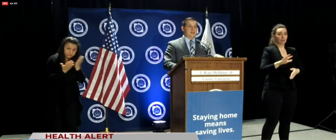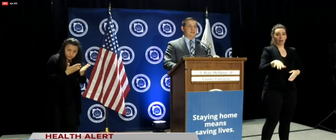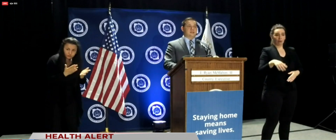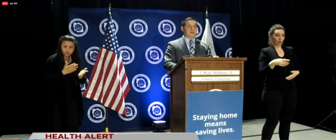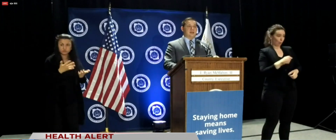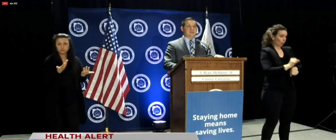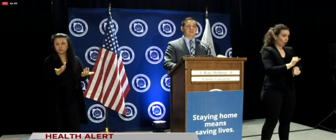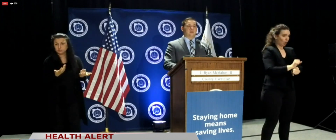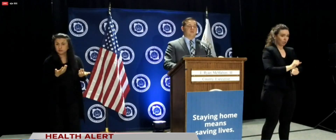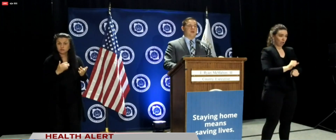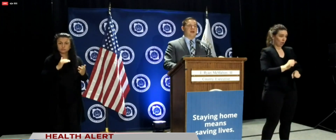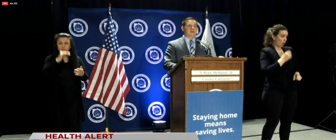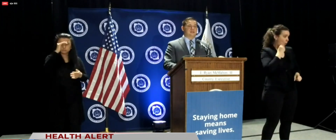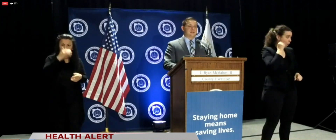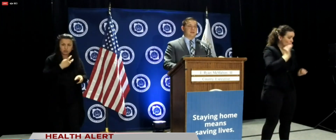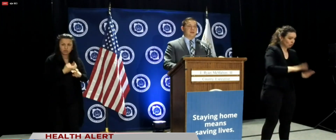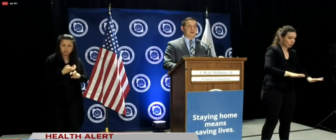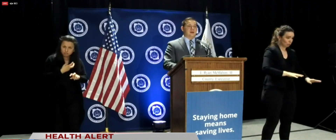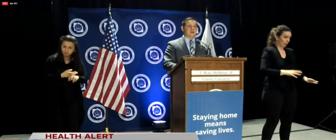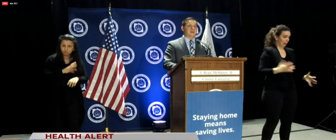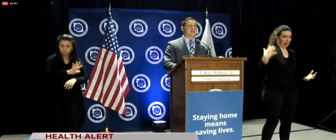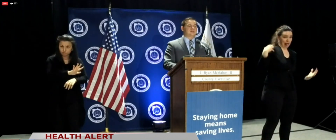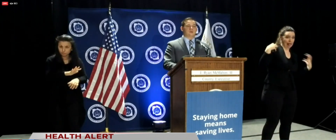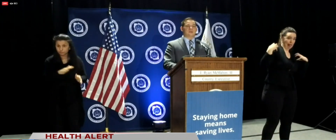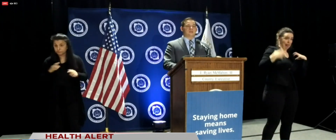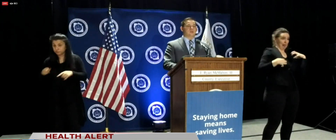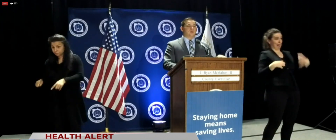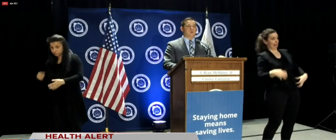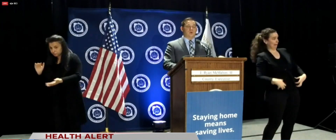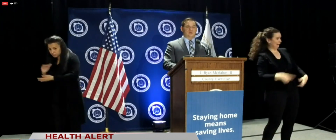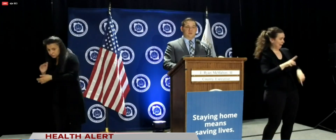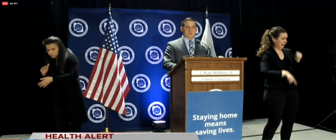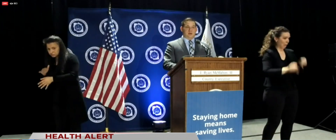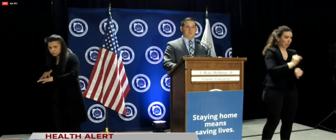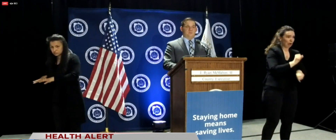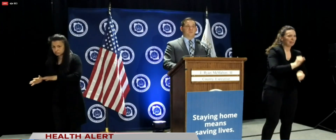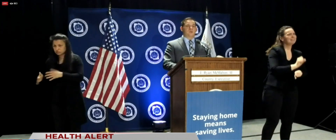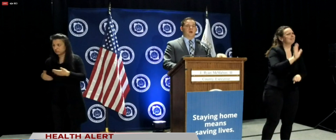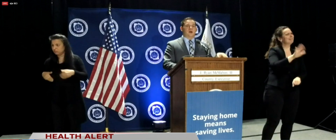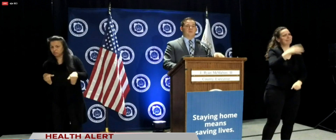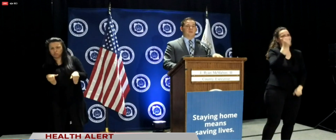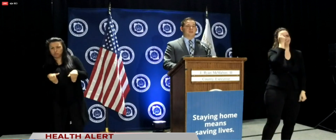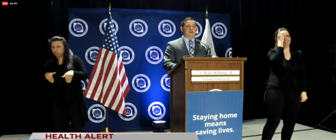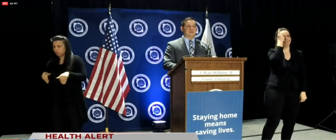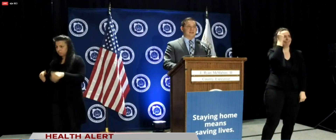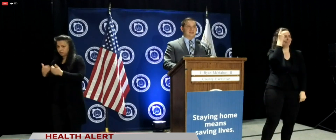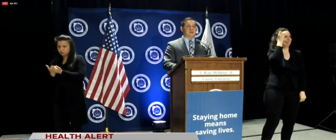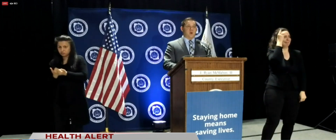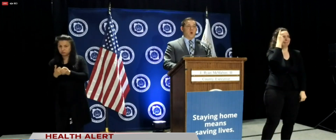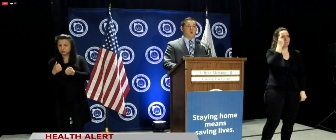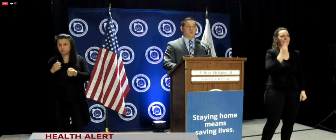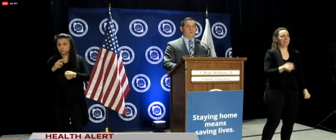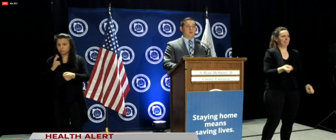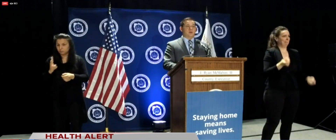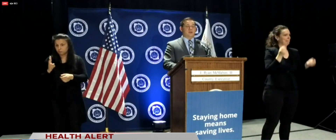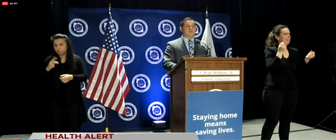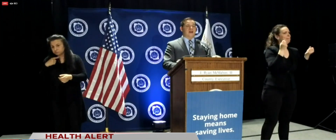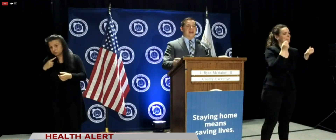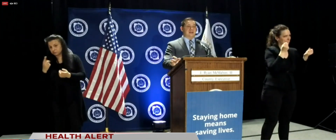The kids can't see their friends. The kids don't get to go to work, some of them. The kids are at